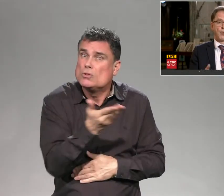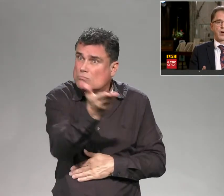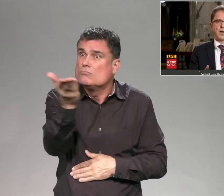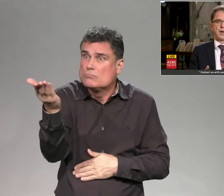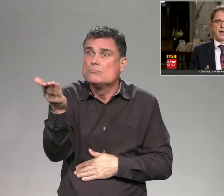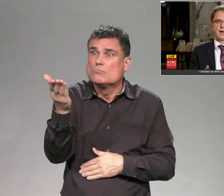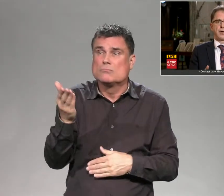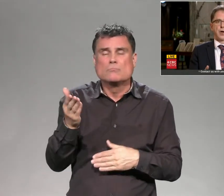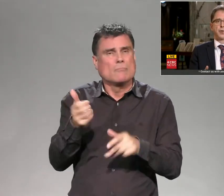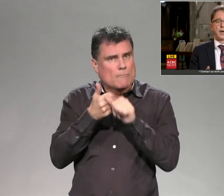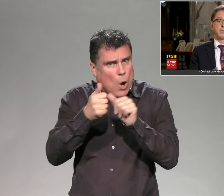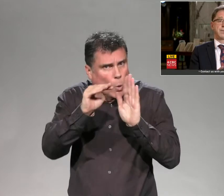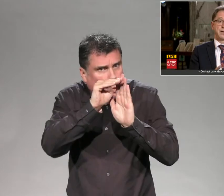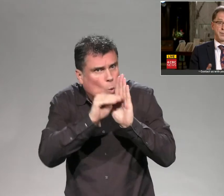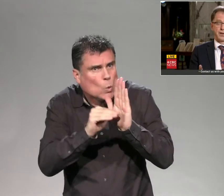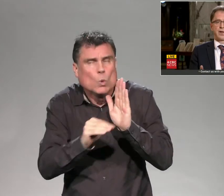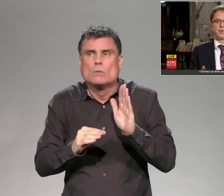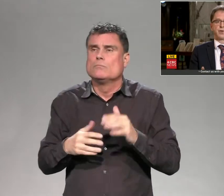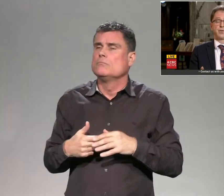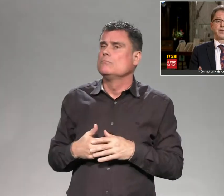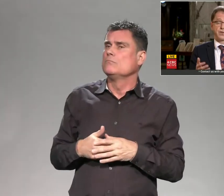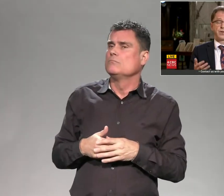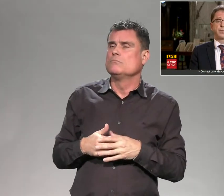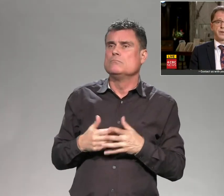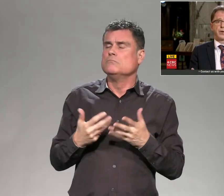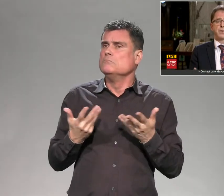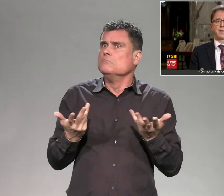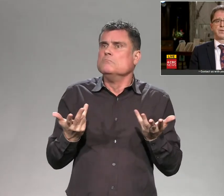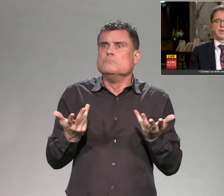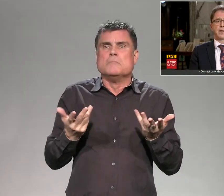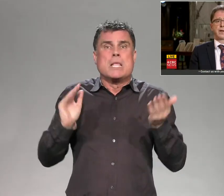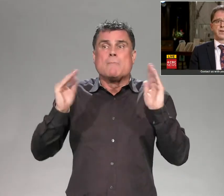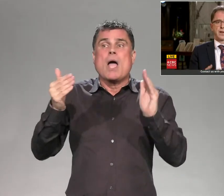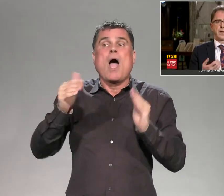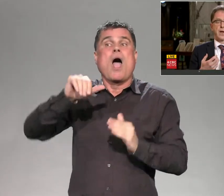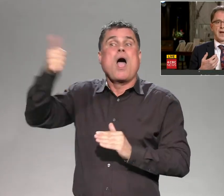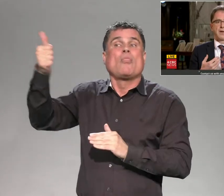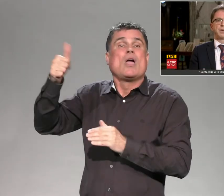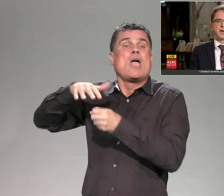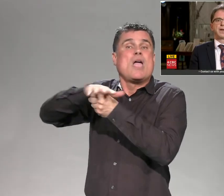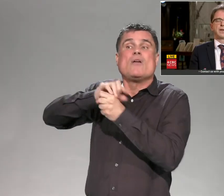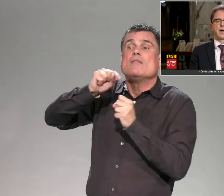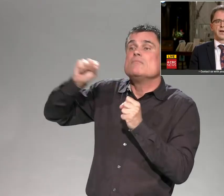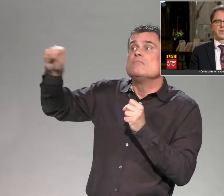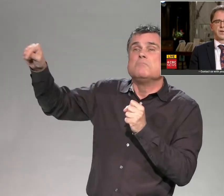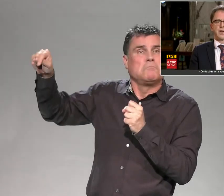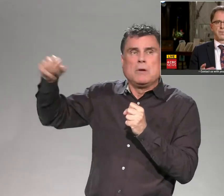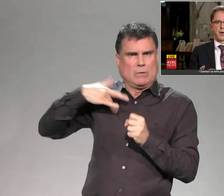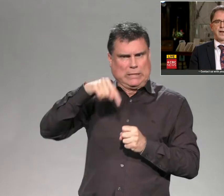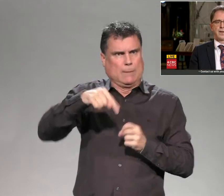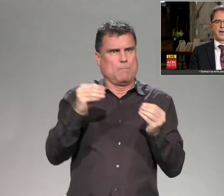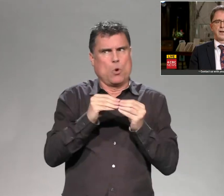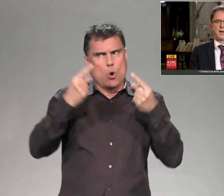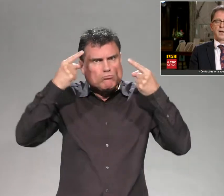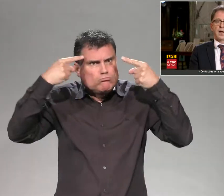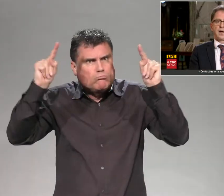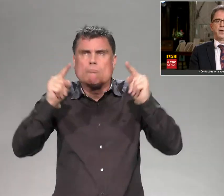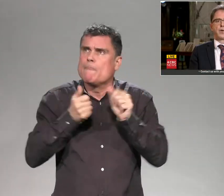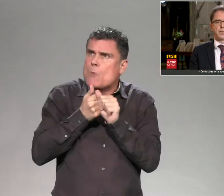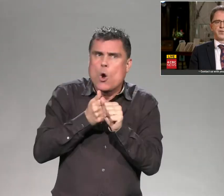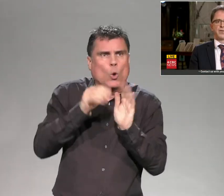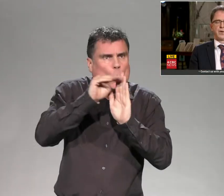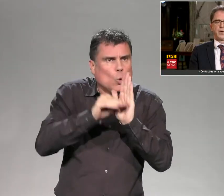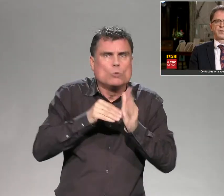an overall outcome compared to other jurisdictions. It's been good in BC, and I think everybody in the audience can take pride in that.